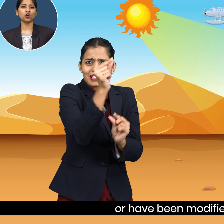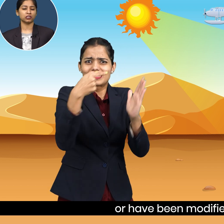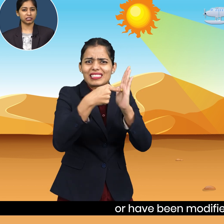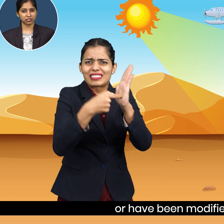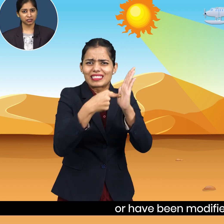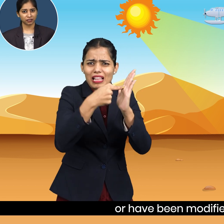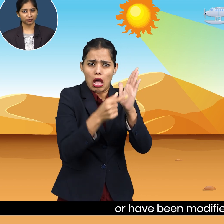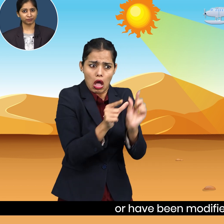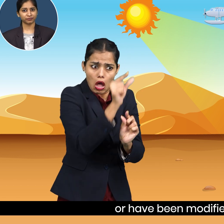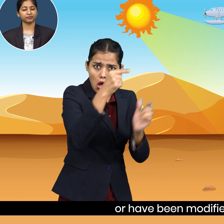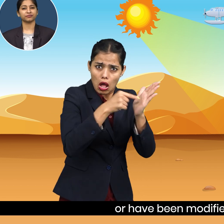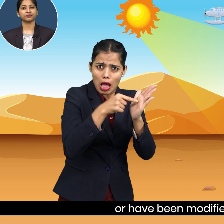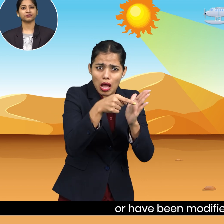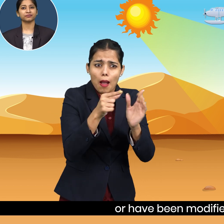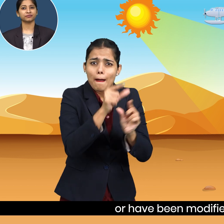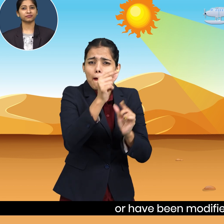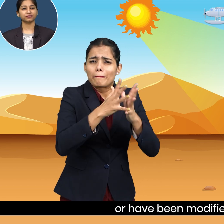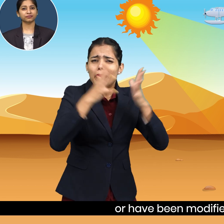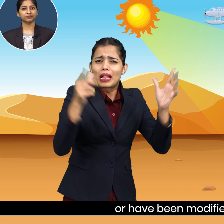into thorns.